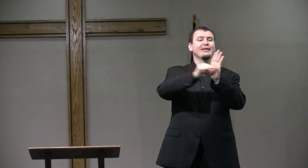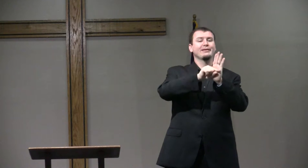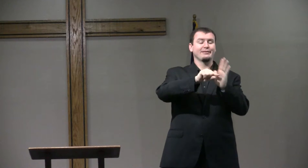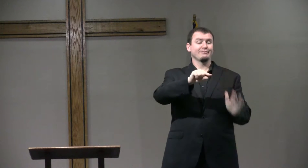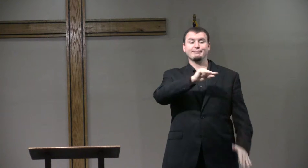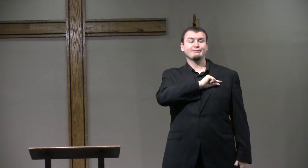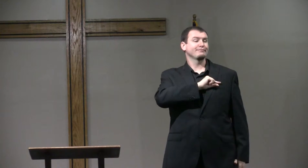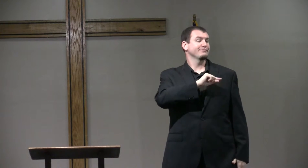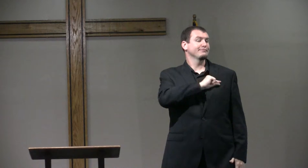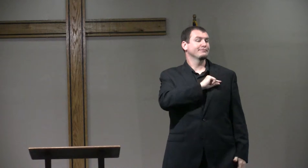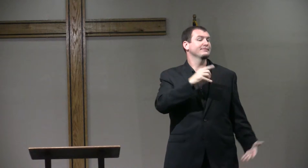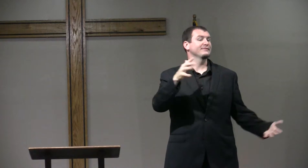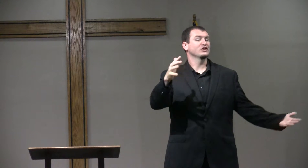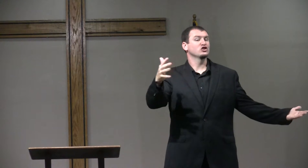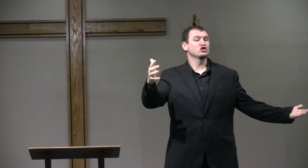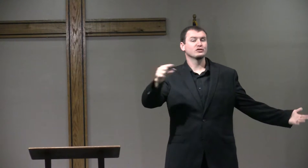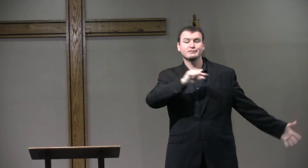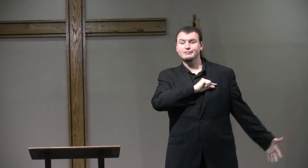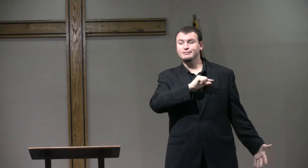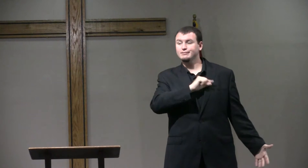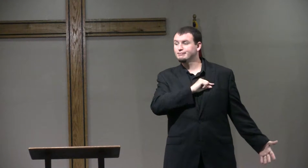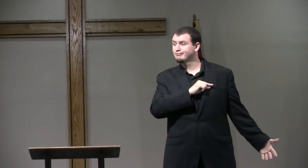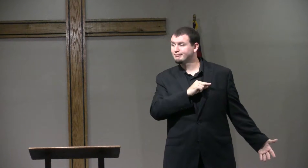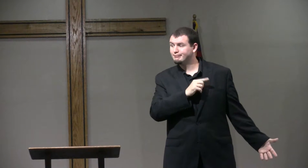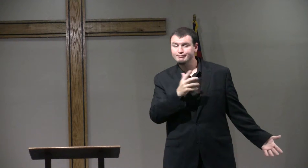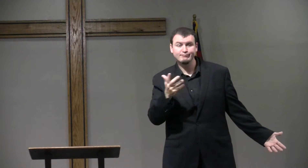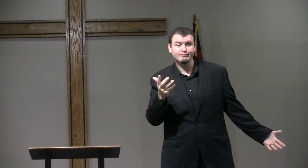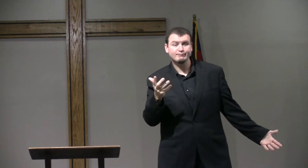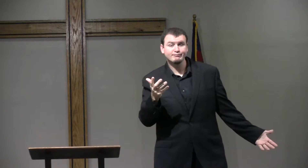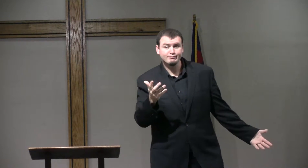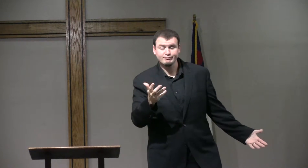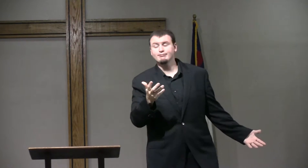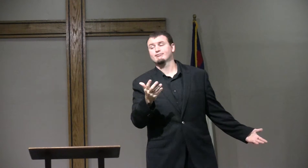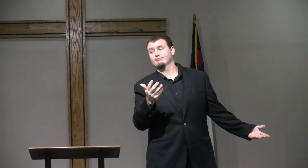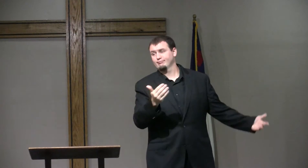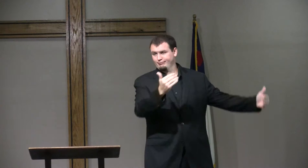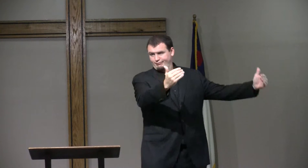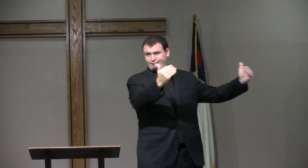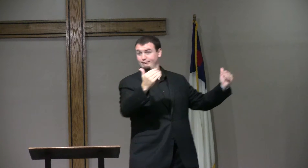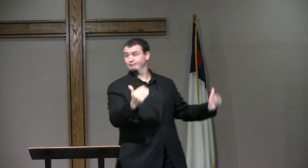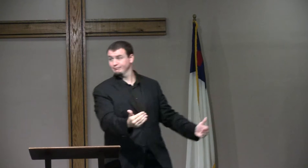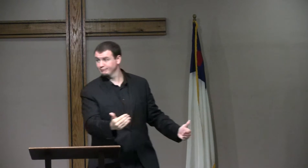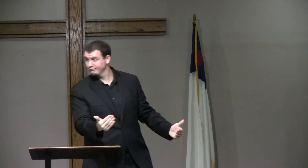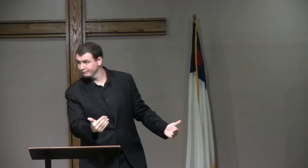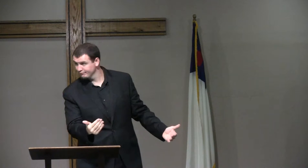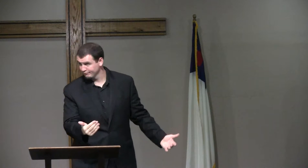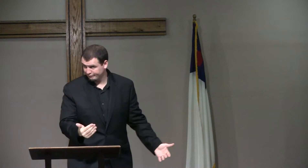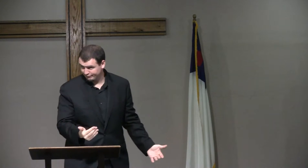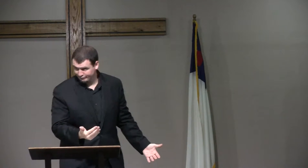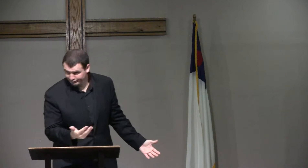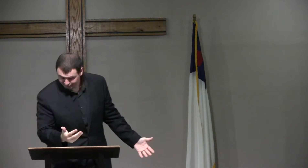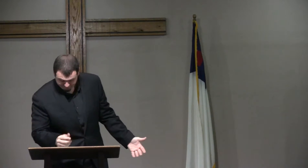feeling hatred, anger against someone. This means that we're guilty. We're guilty of this.